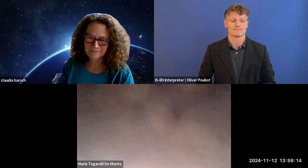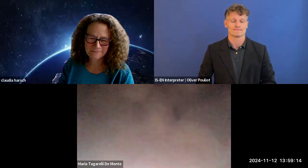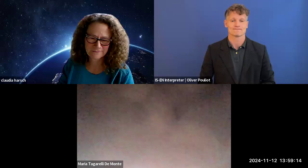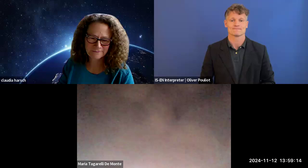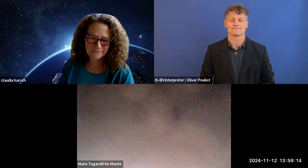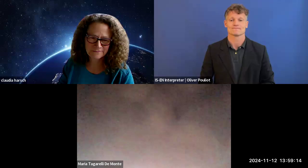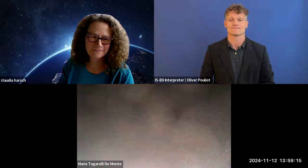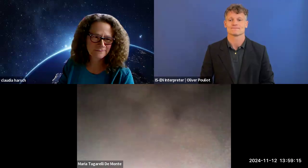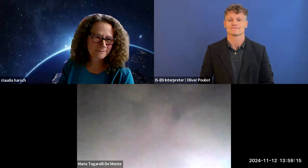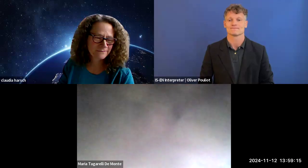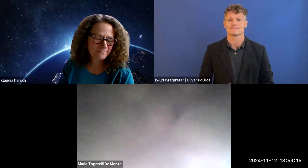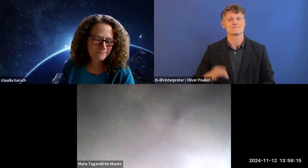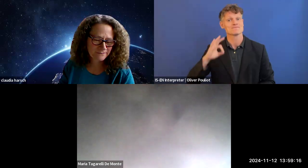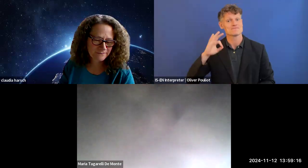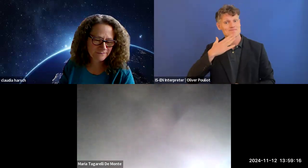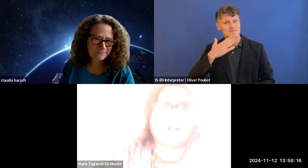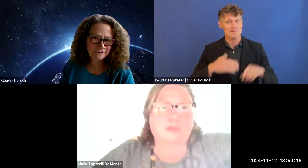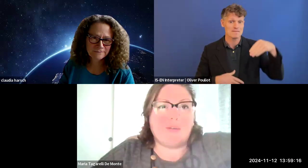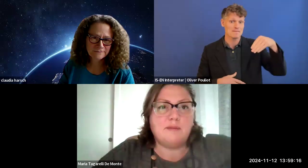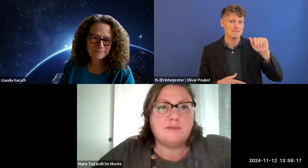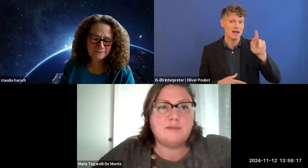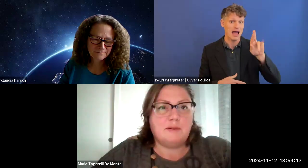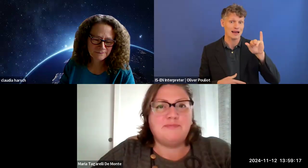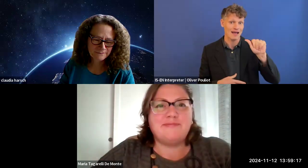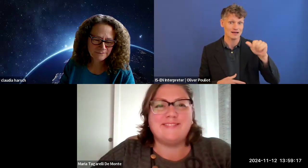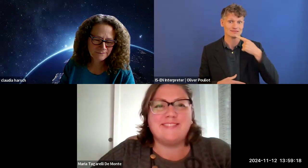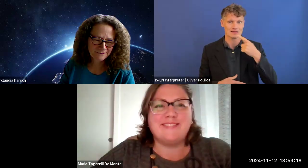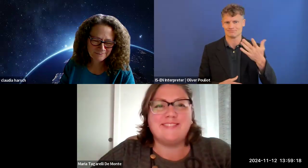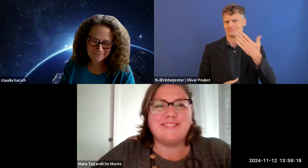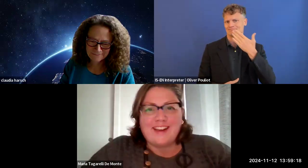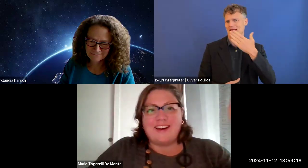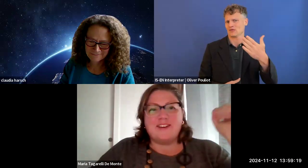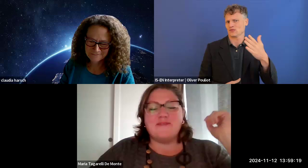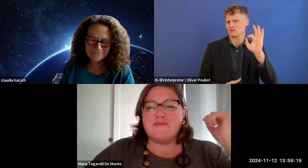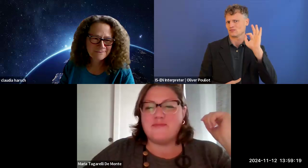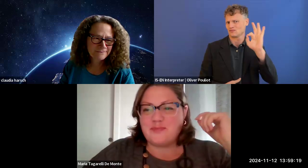Thank you very much, Claudia, for staying in the due time. Sorry.